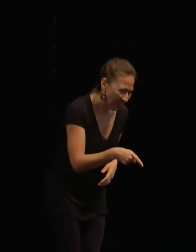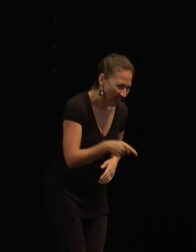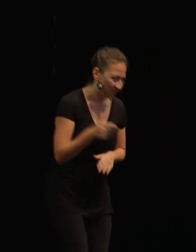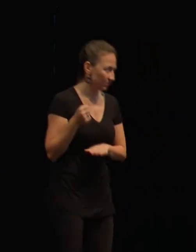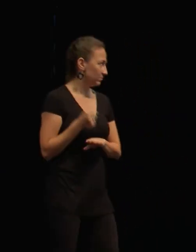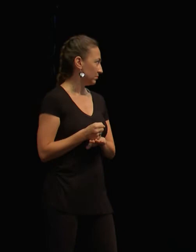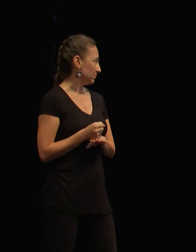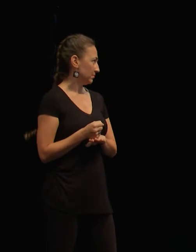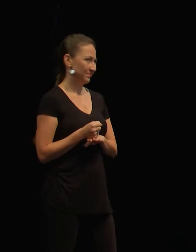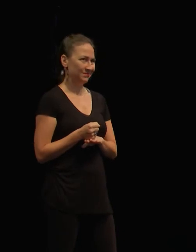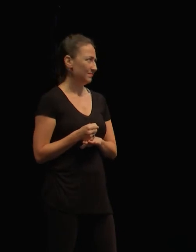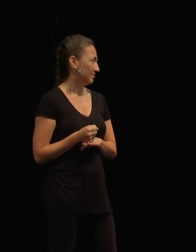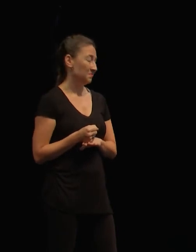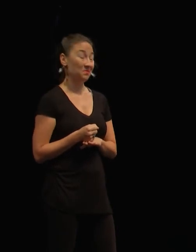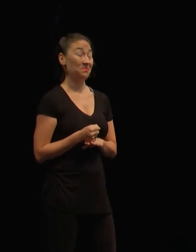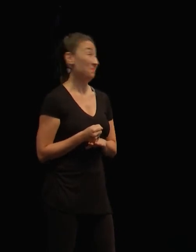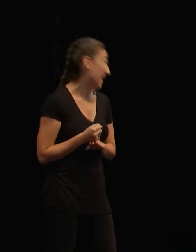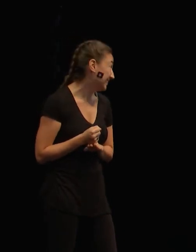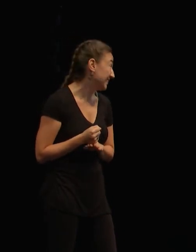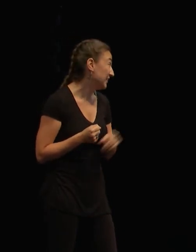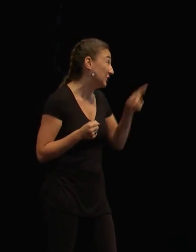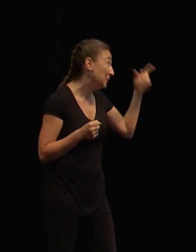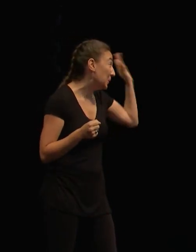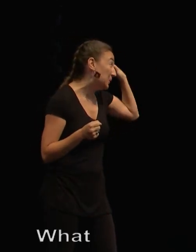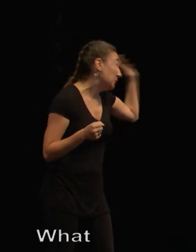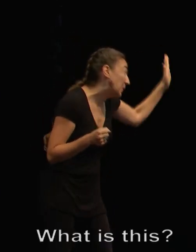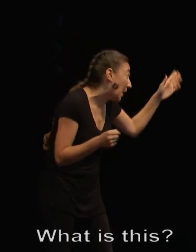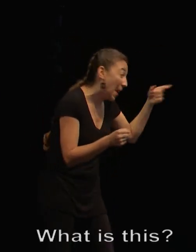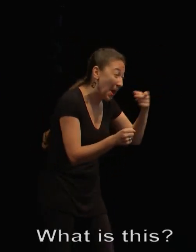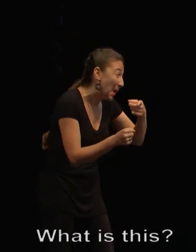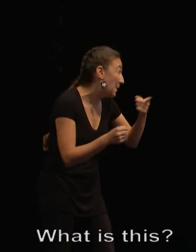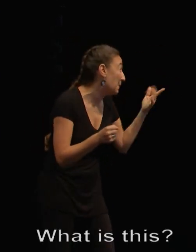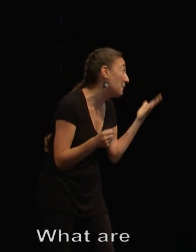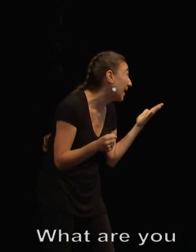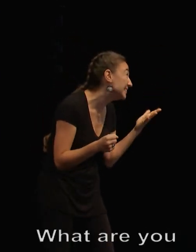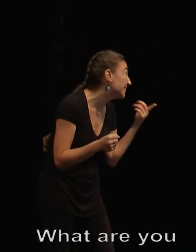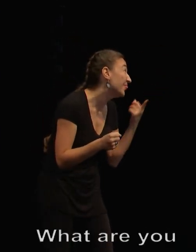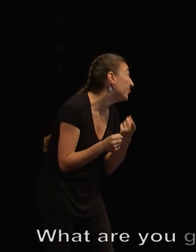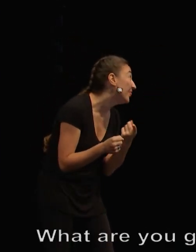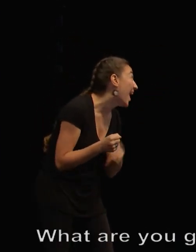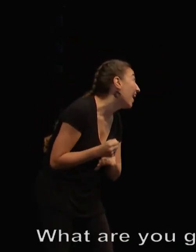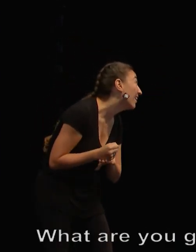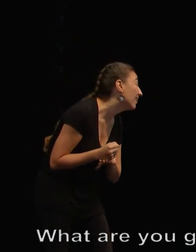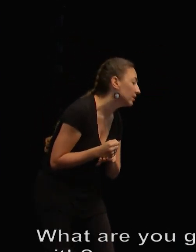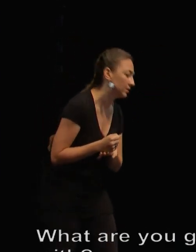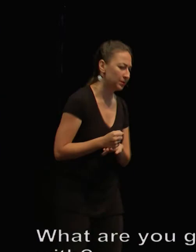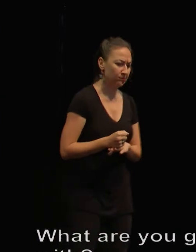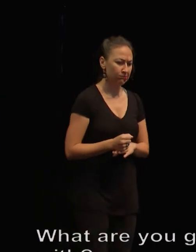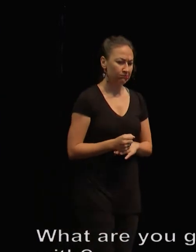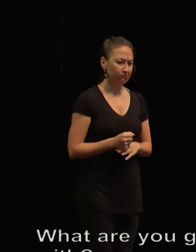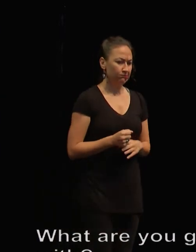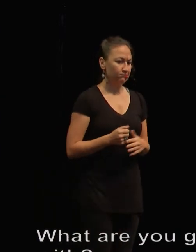What is this? What are you guys playing with? What? You don't know what this is?